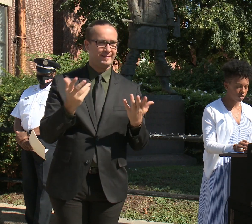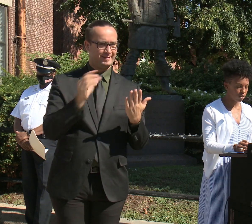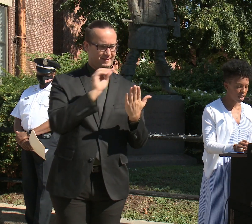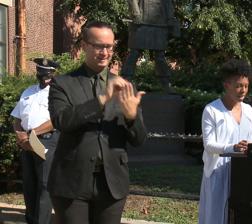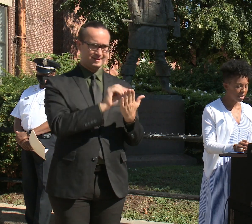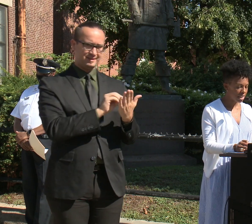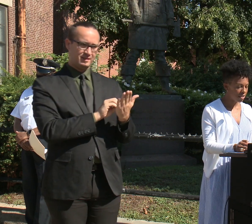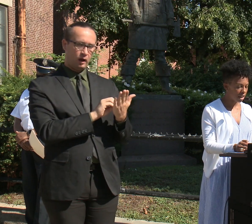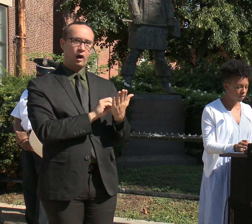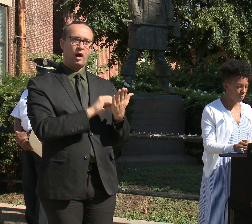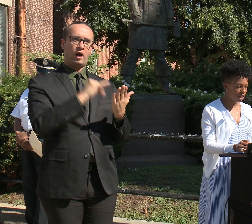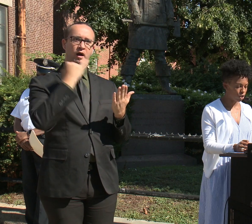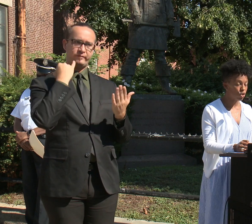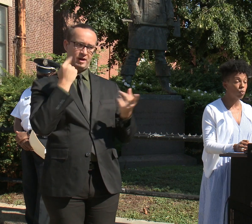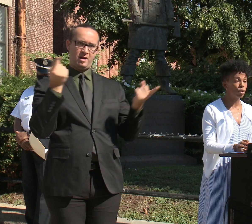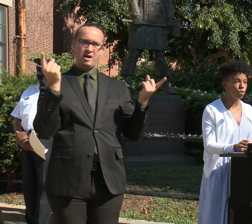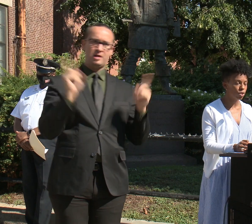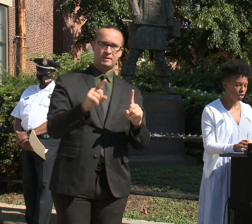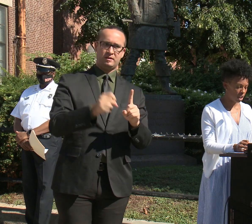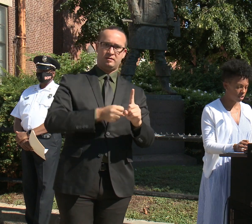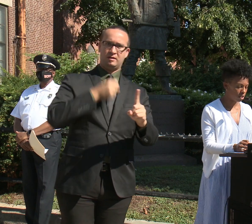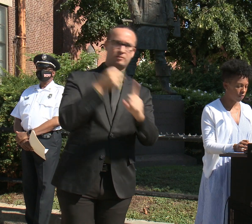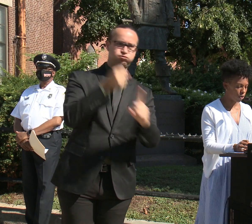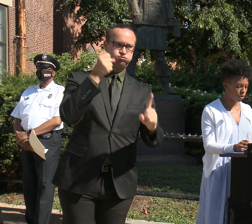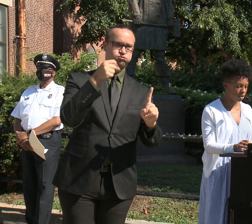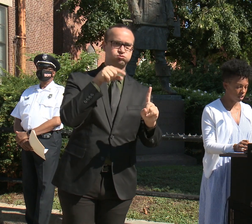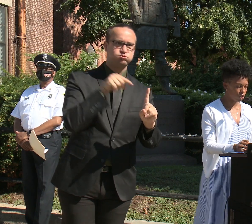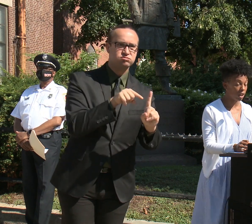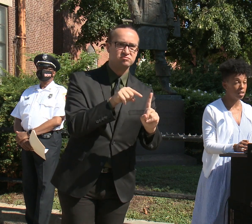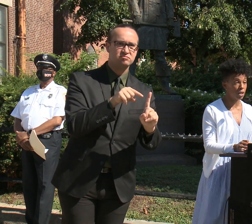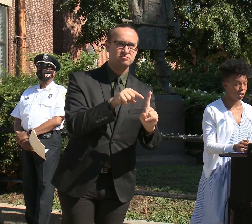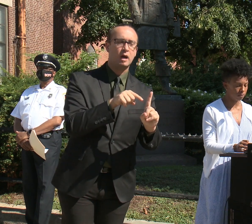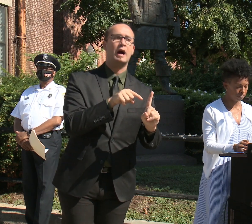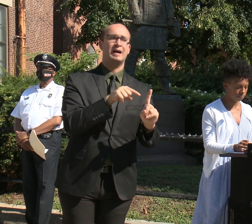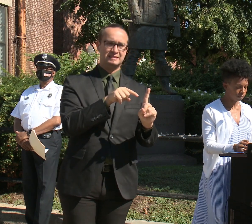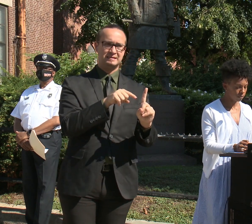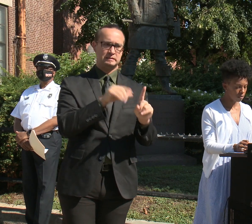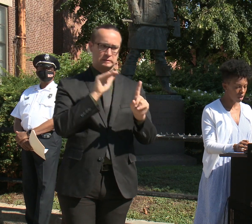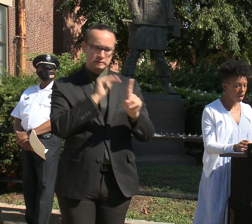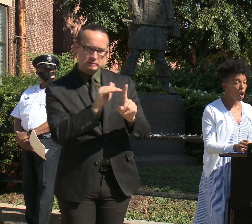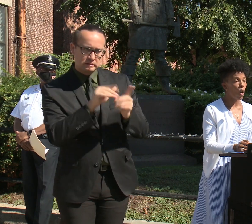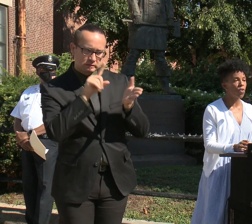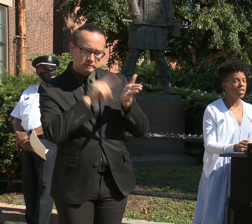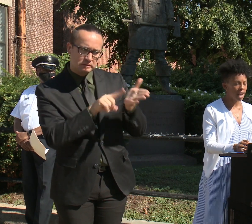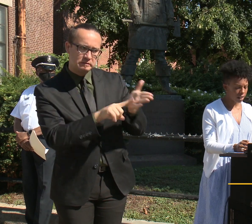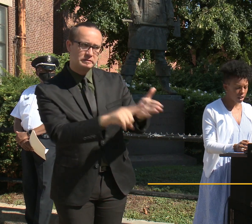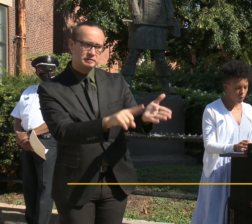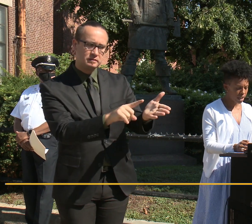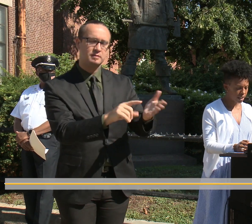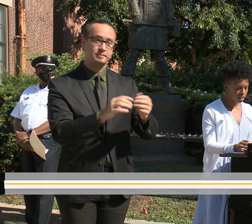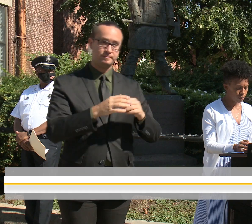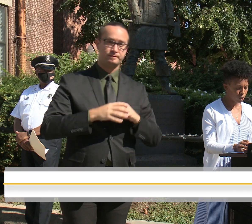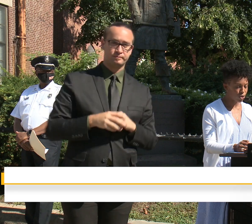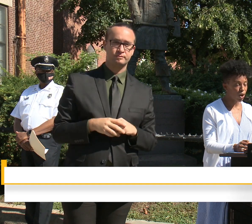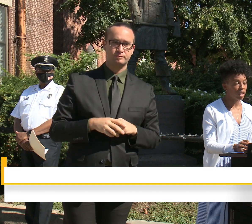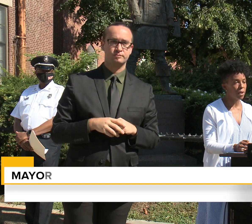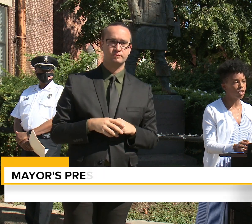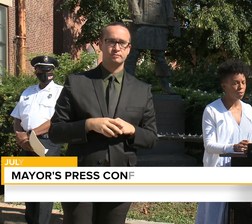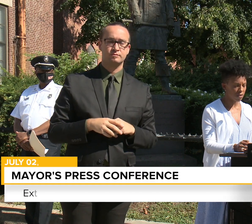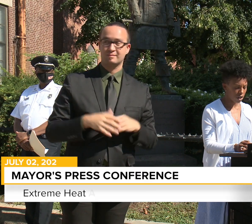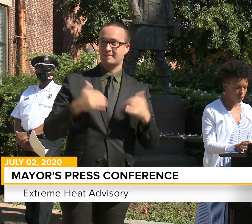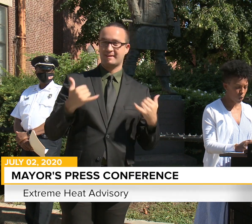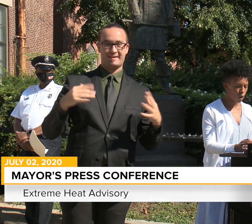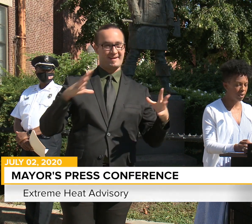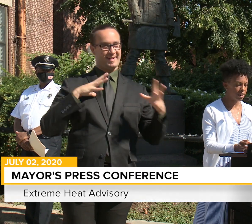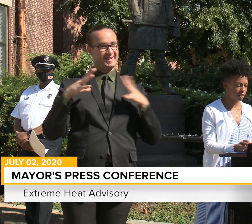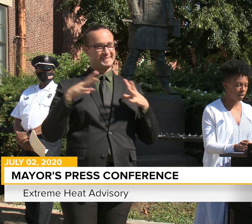contact tracers need that information to reduce the chances of further disease transmission. Over this holiday weekend, temperatures are expected to